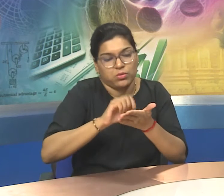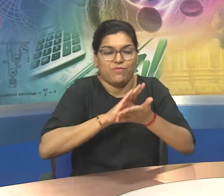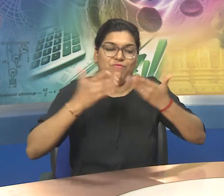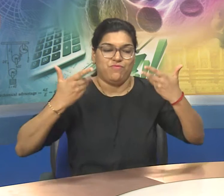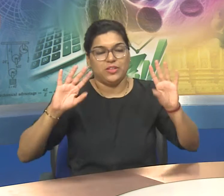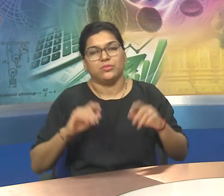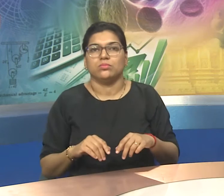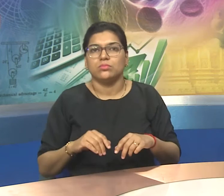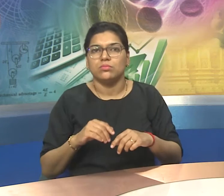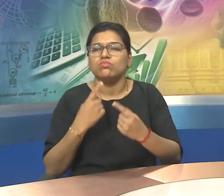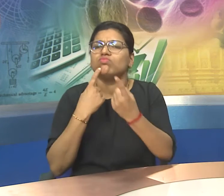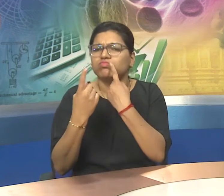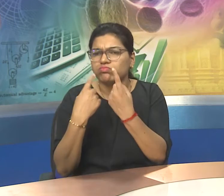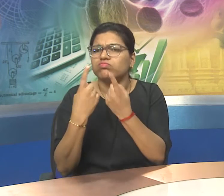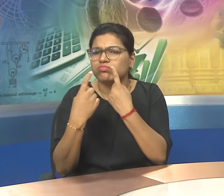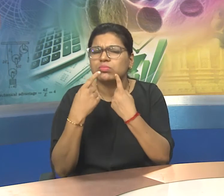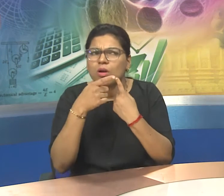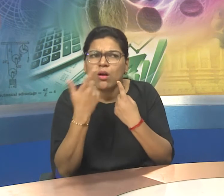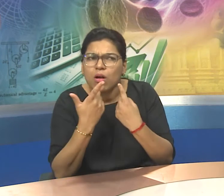has recently been done.